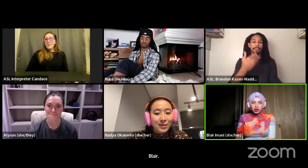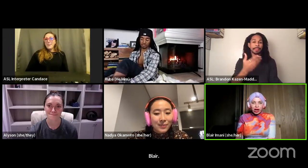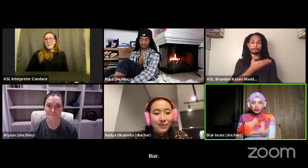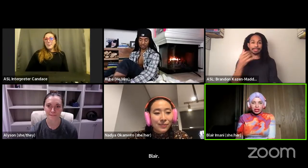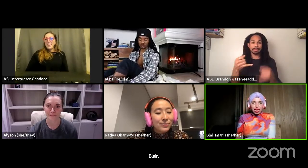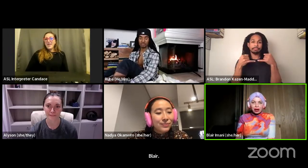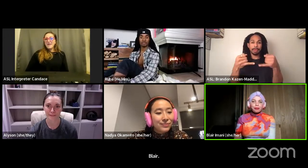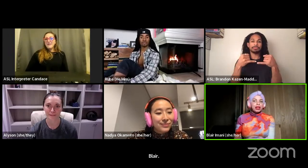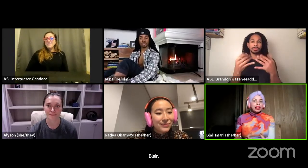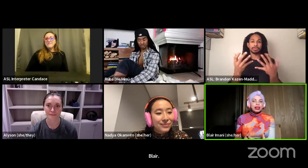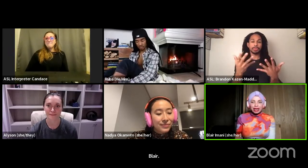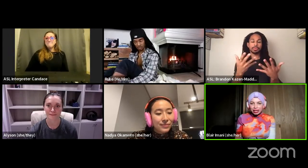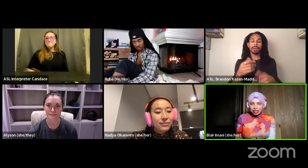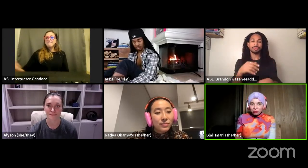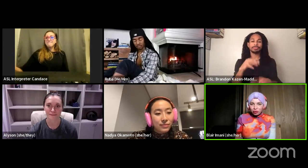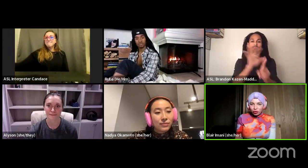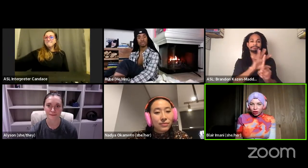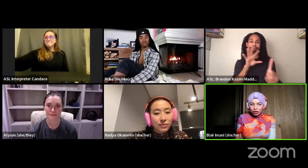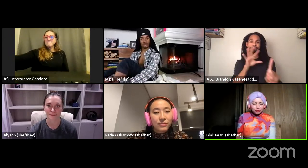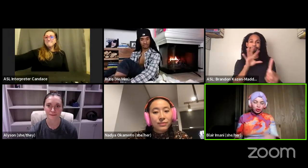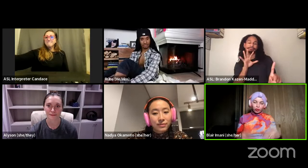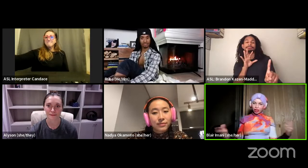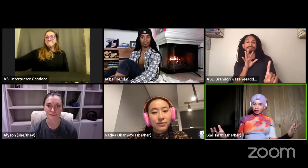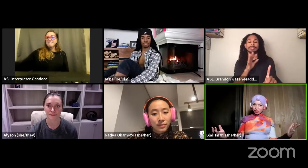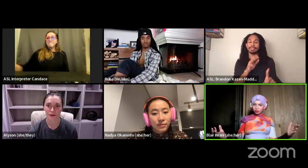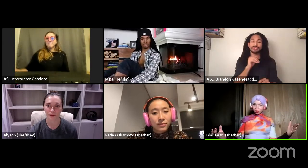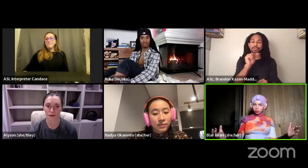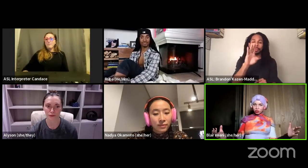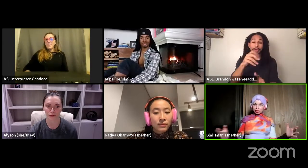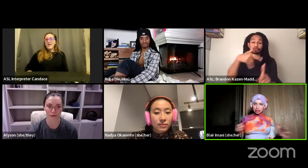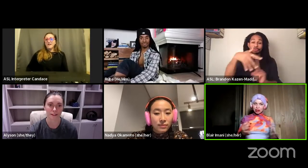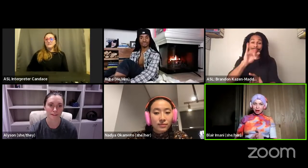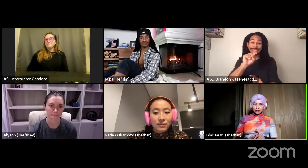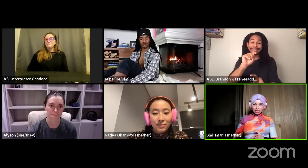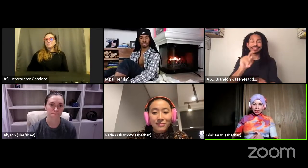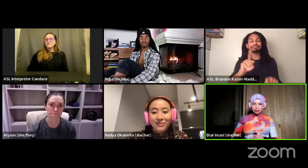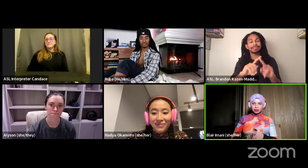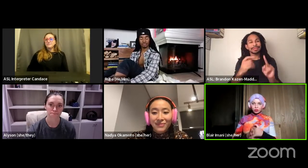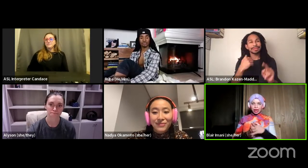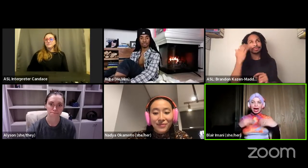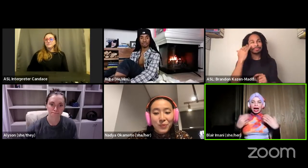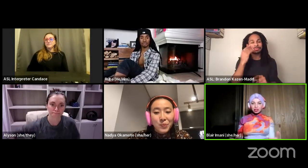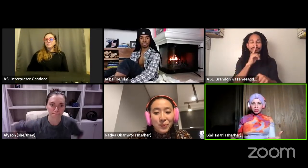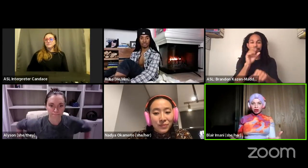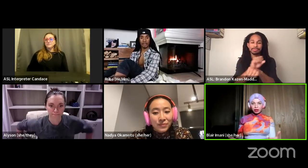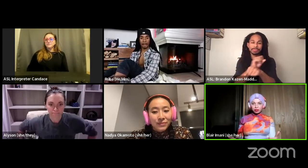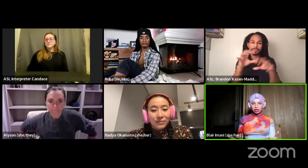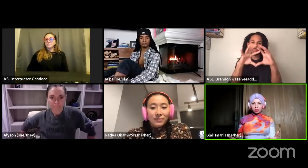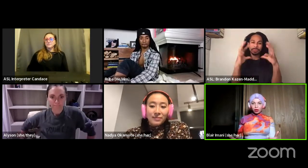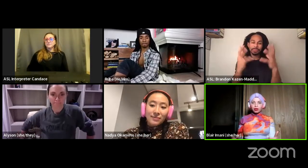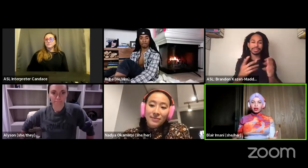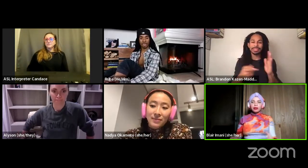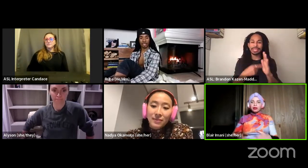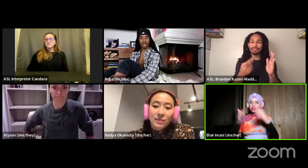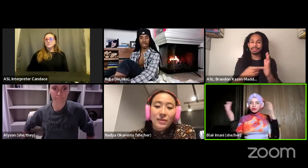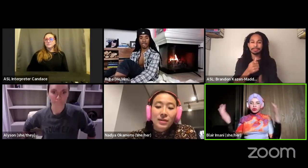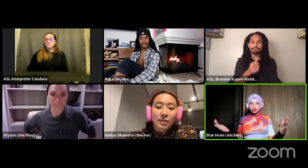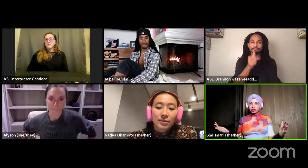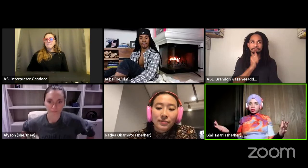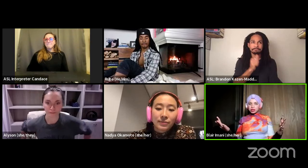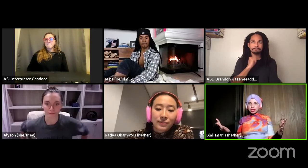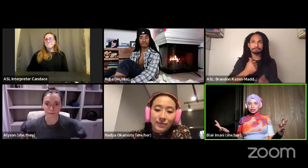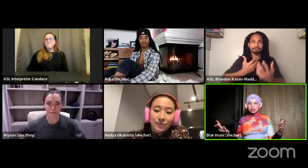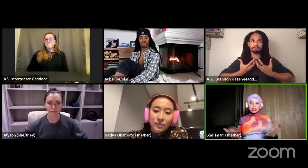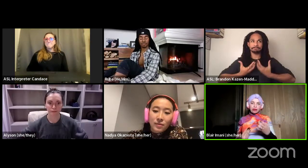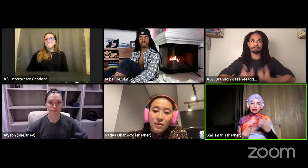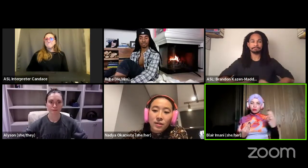not have to be around that. But like I said before, we live in the real world, and oftentimes we have to be around people because